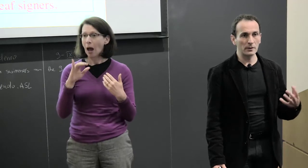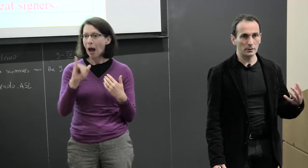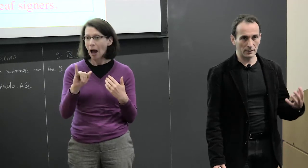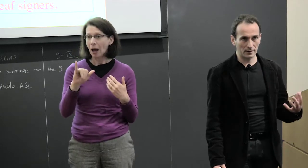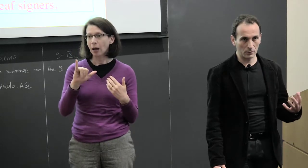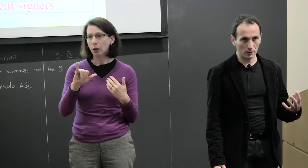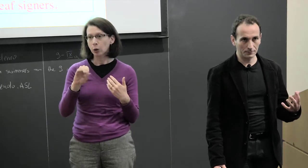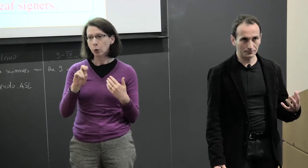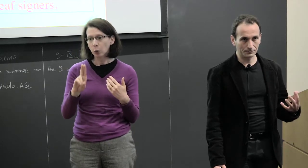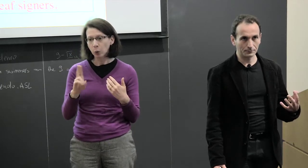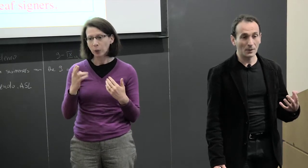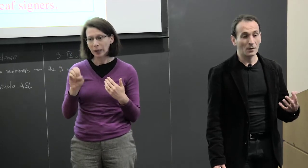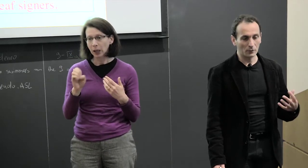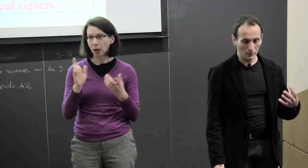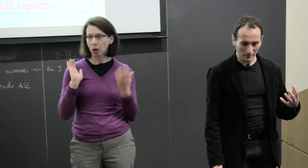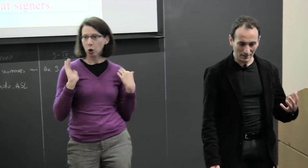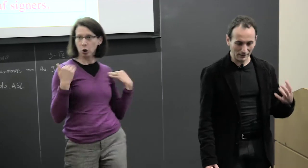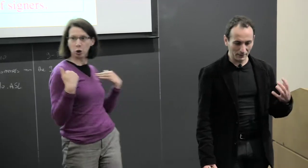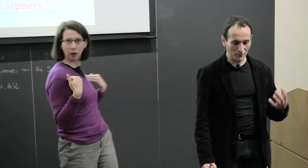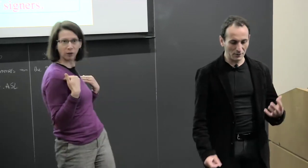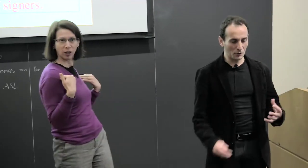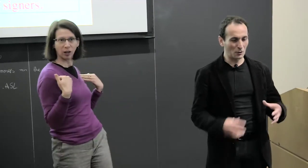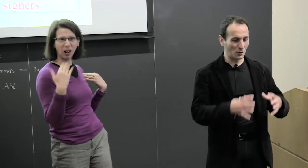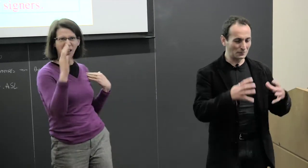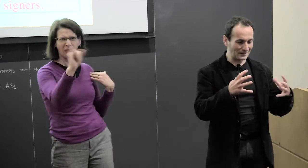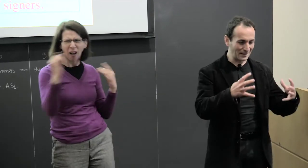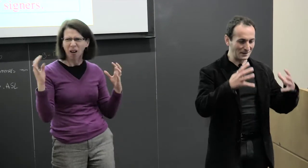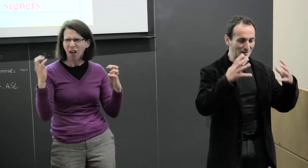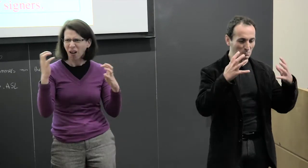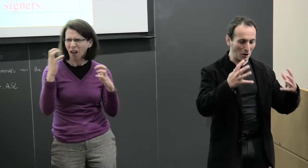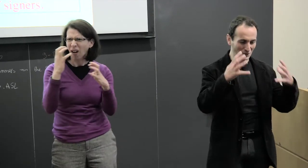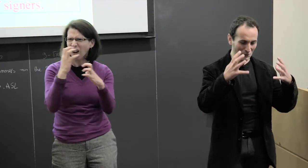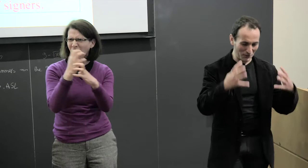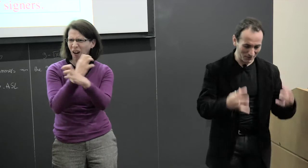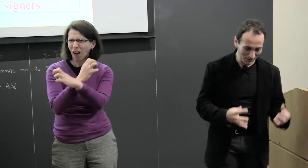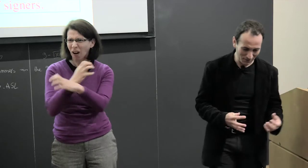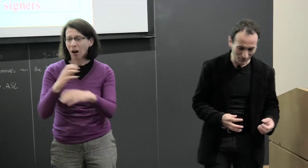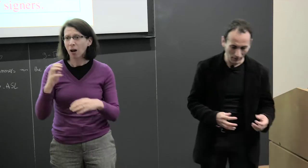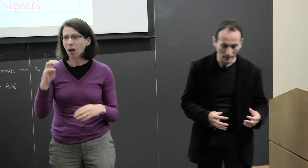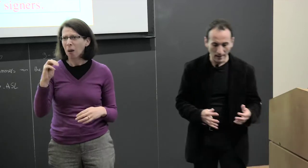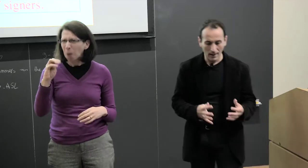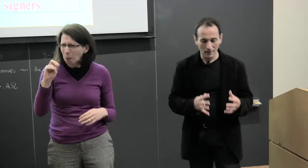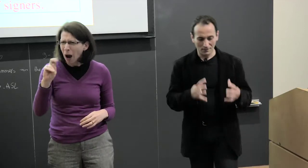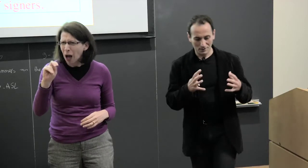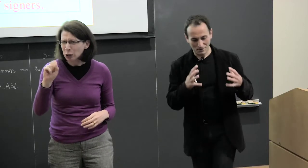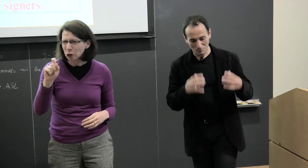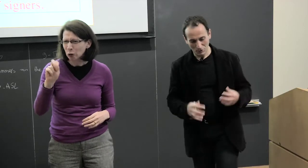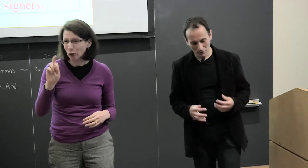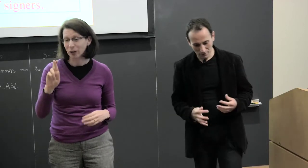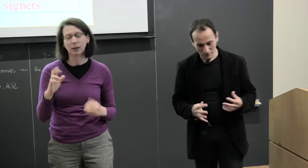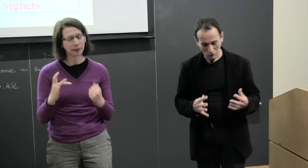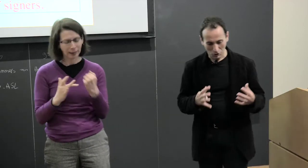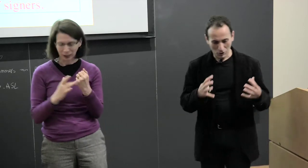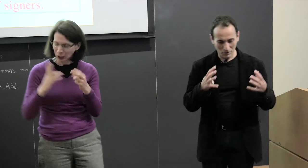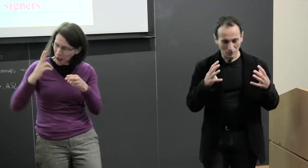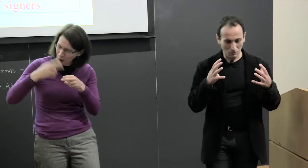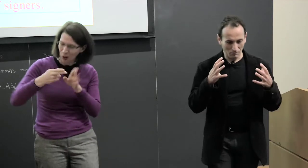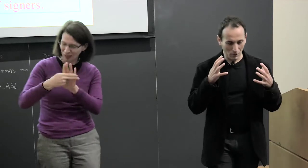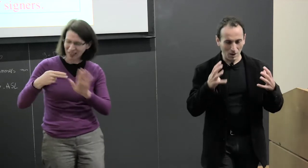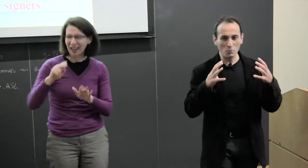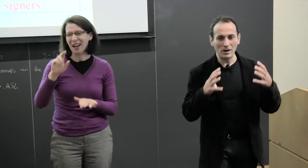you, here. That's a monster. So exactly. So these are called technically monsters. These are monsters